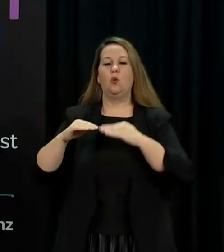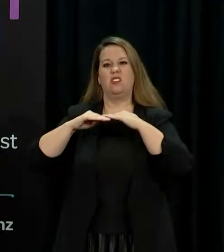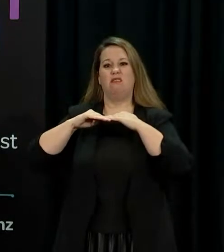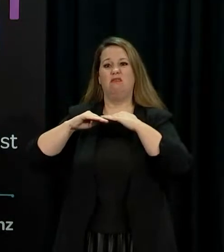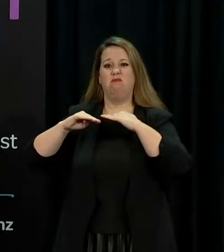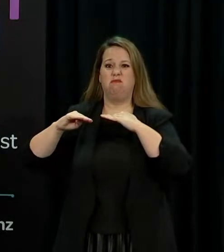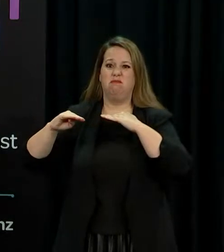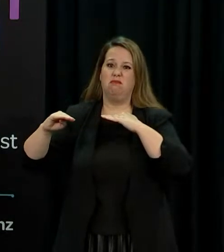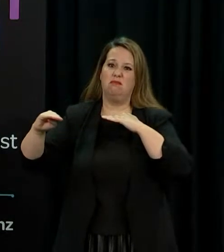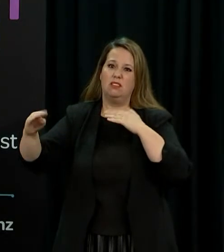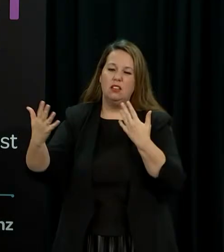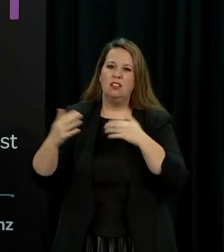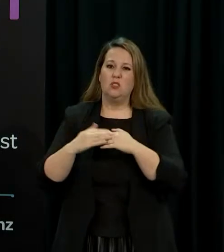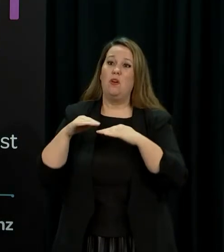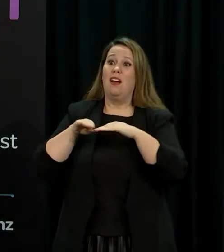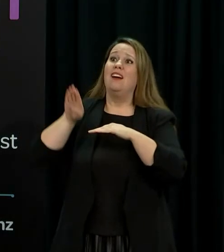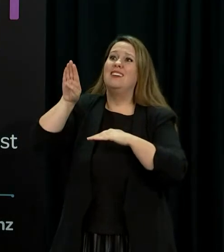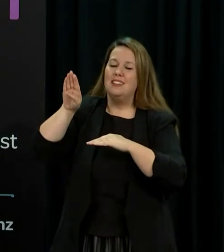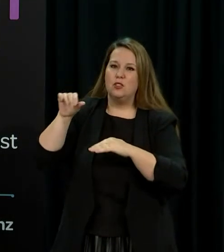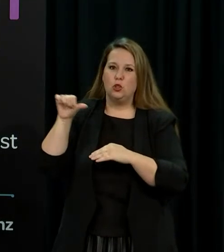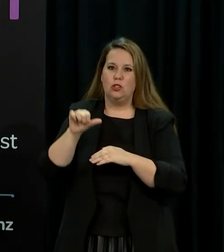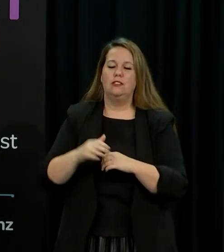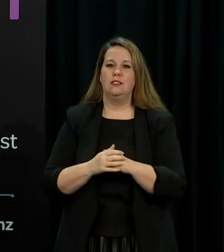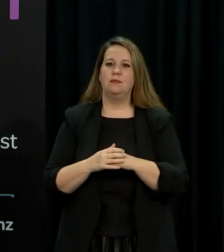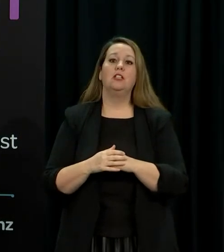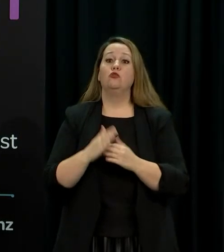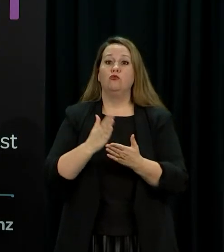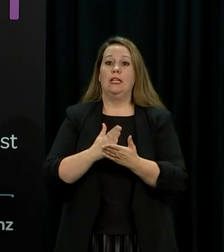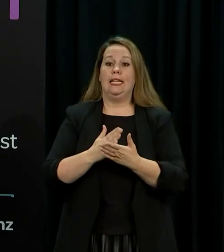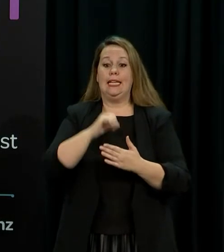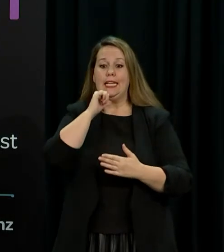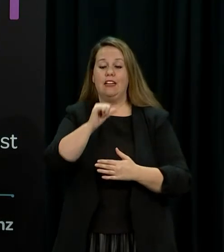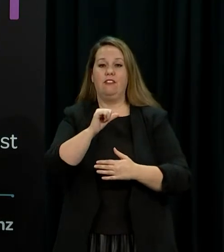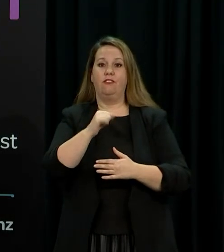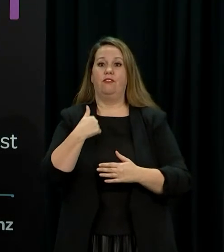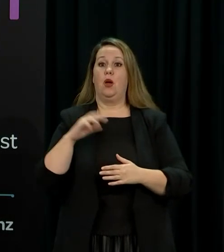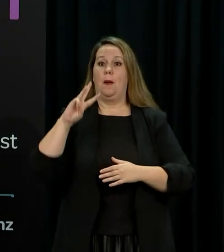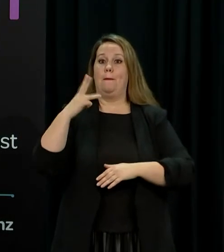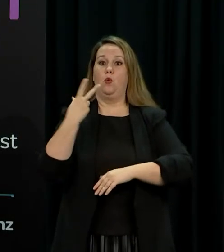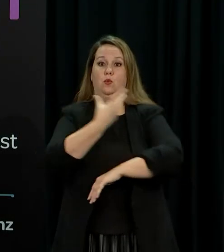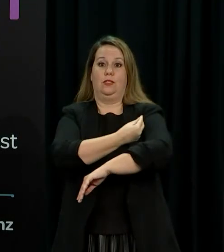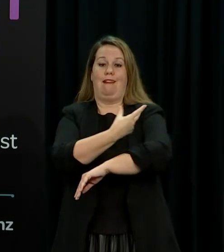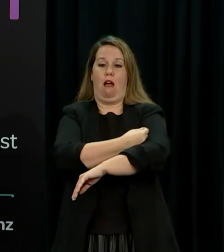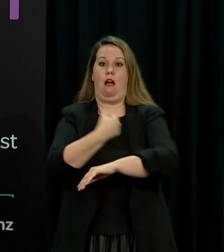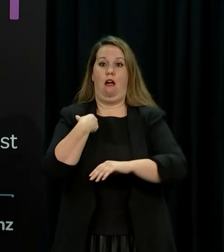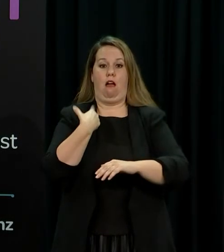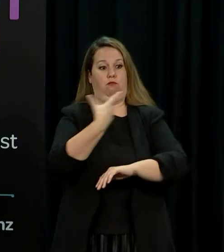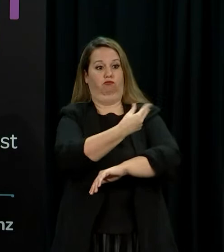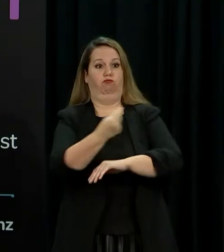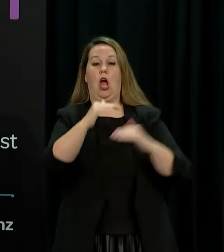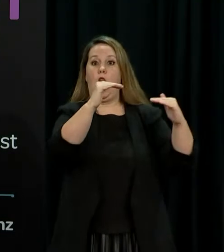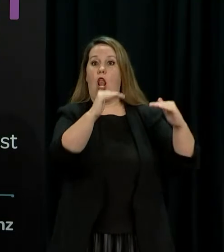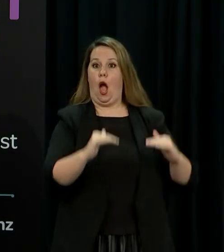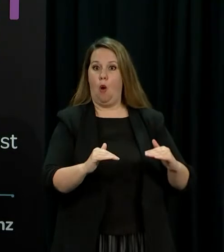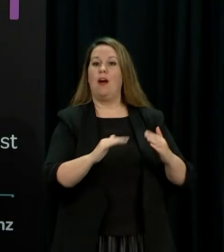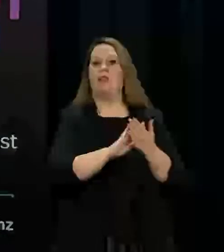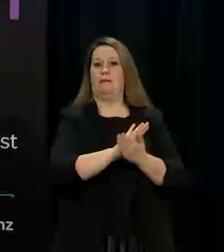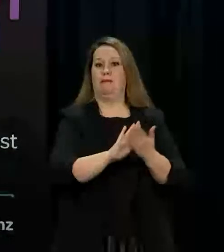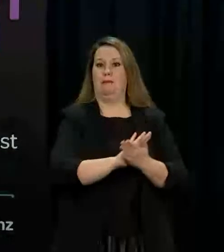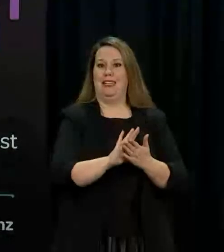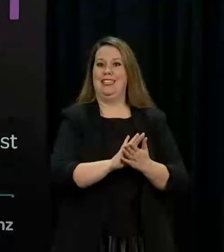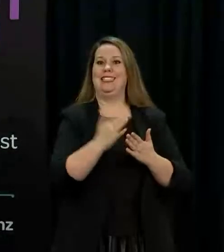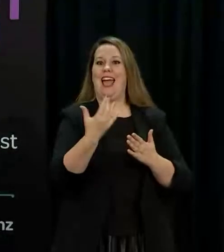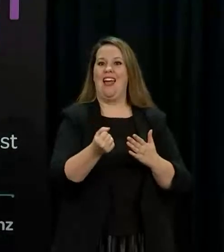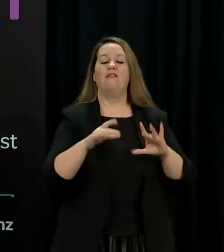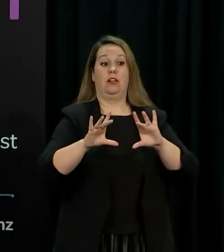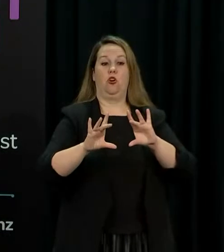amongst some of the populations where booster rates have been lower has been the rate of infection in those communities, and that there's a 3-month stand down after someone's